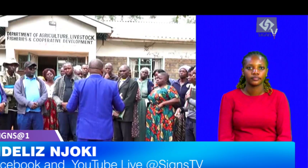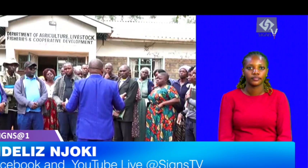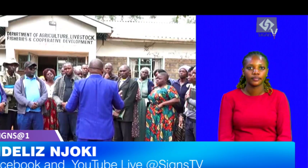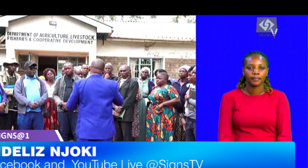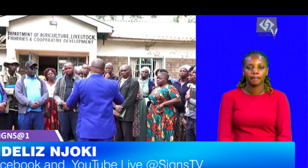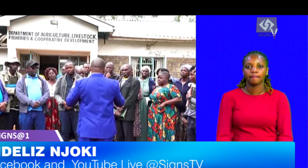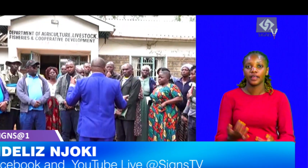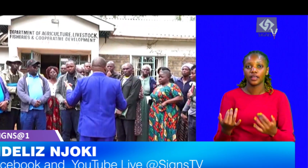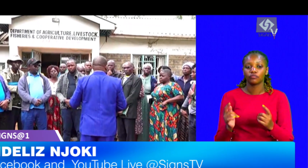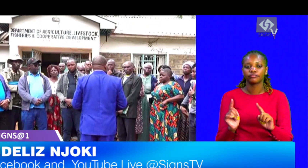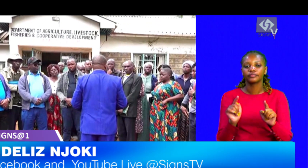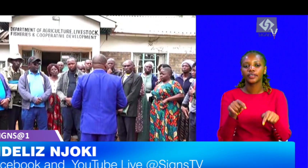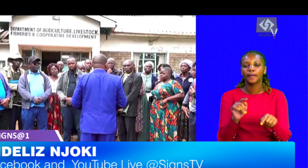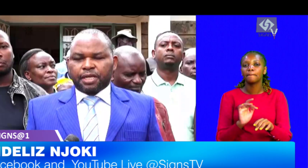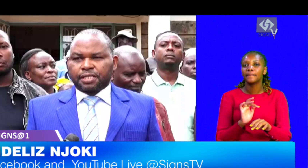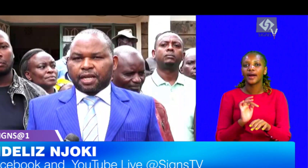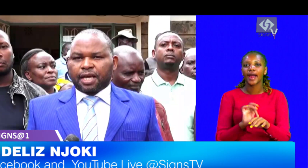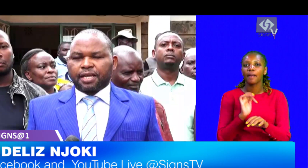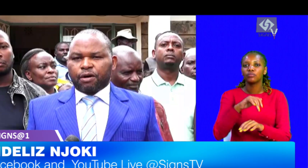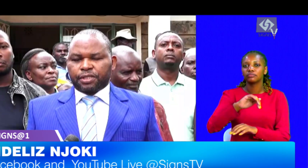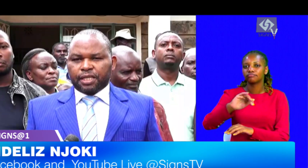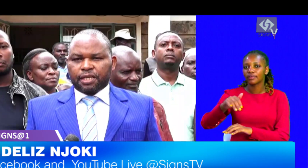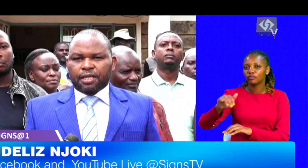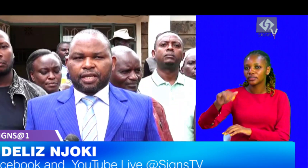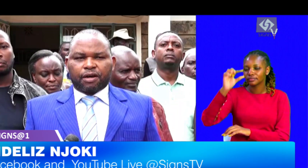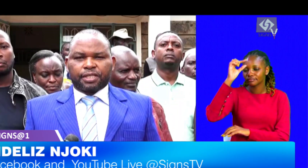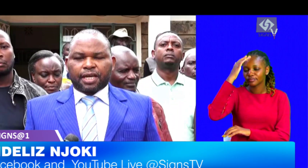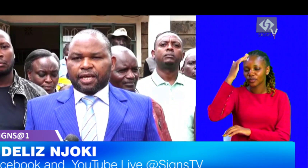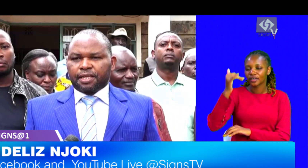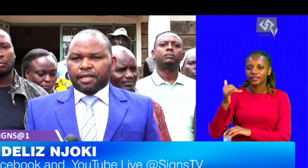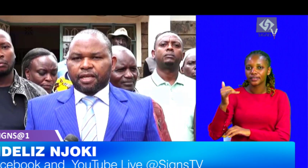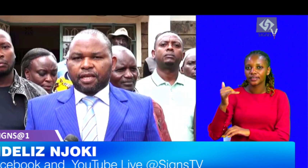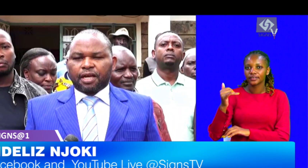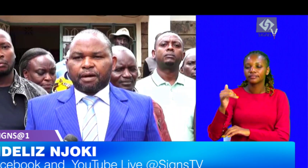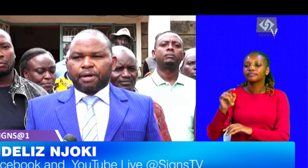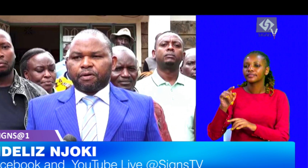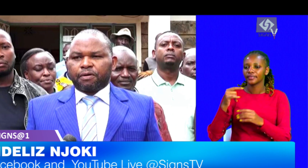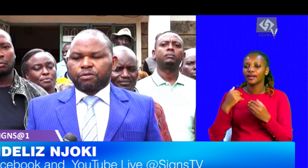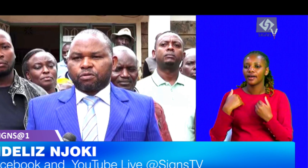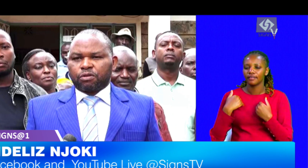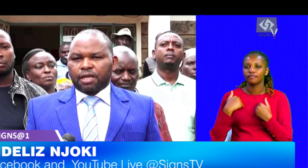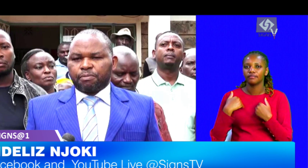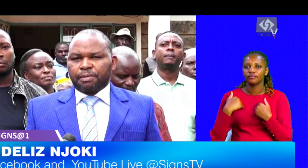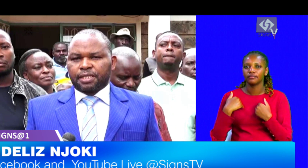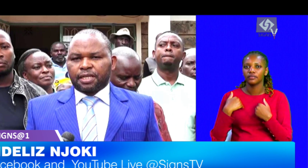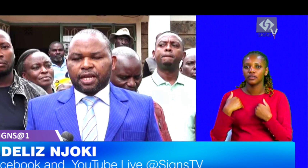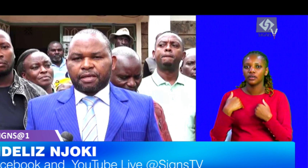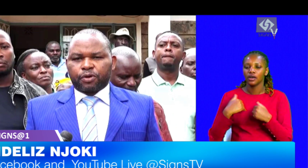Wamekuja Embu kwa sababu Embu is a Narok county, ni county ya Narok ambao tulikuwa tuna implement Narok